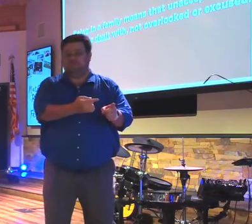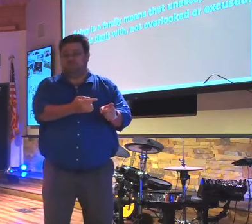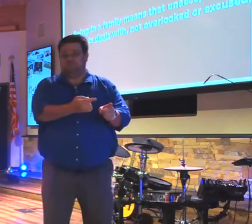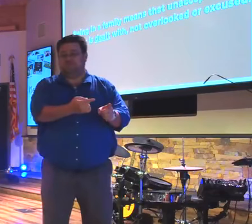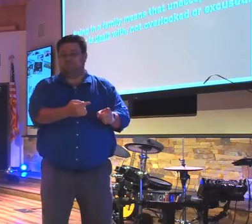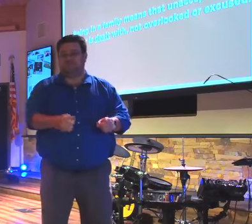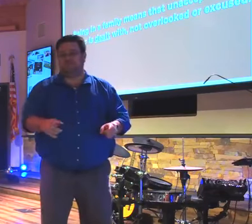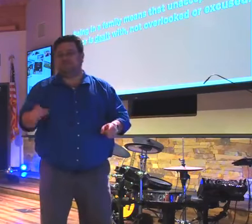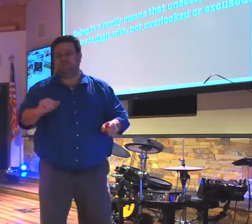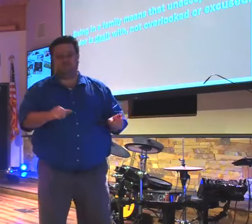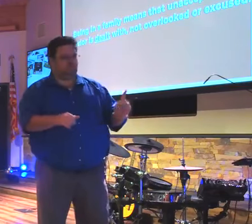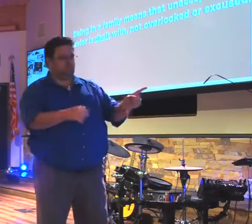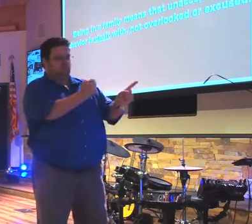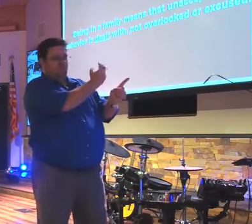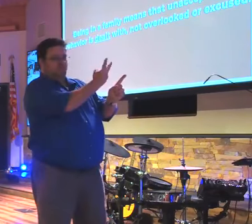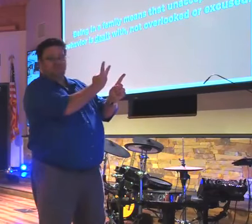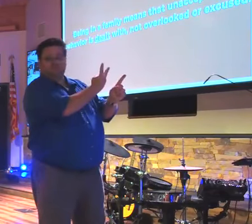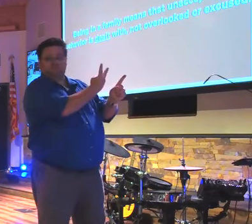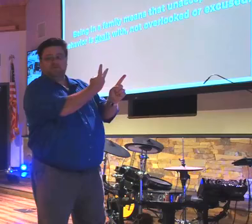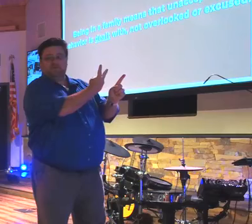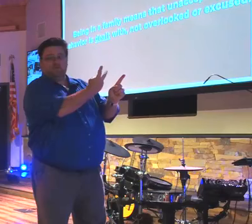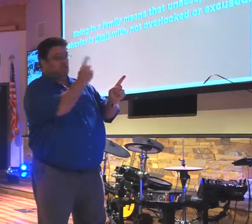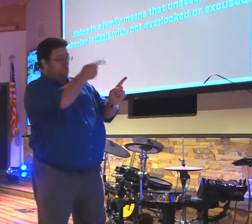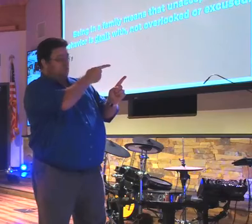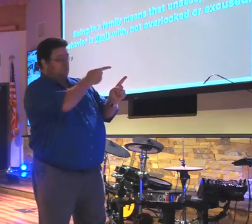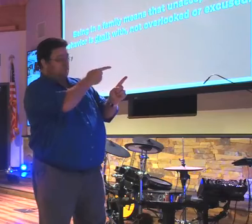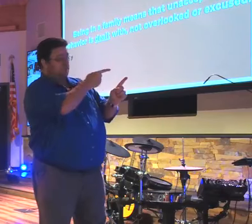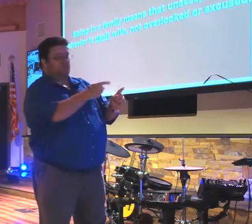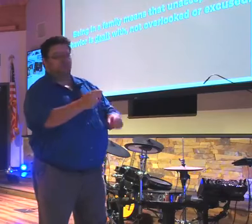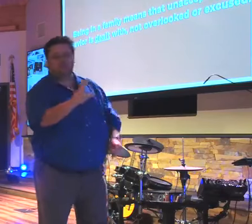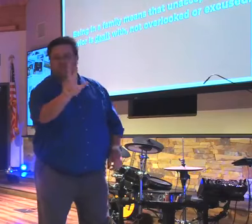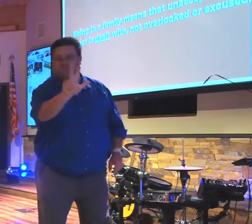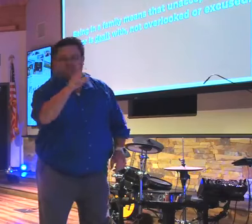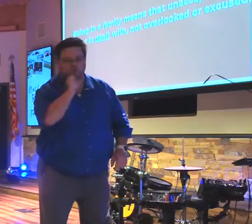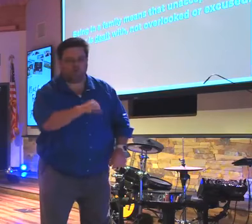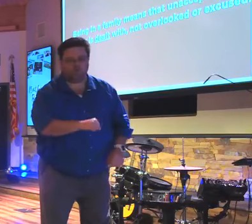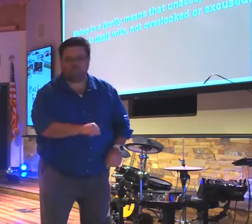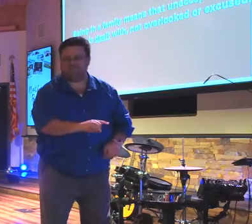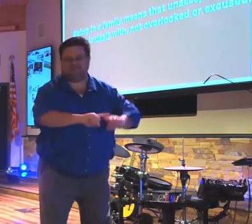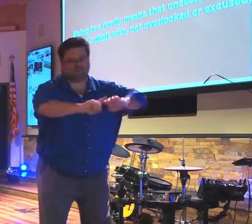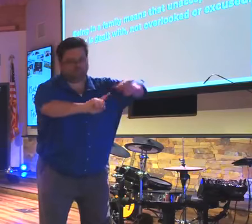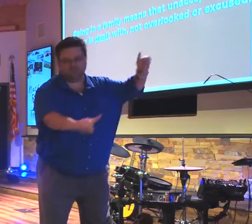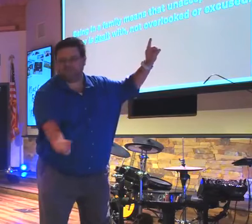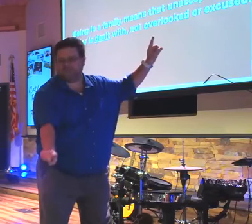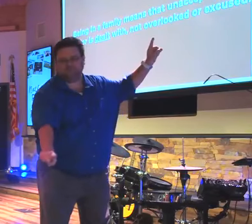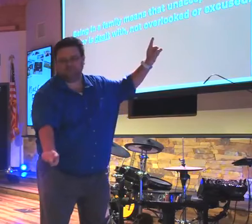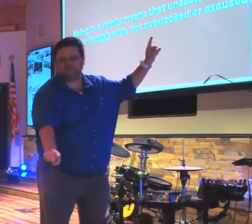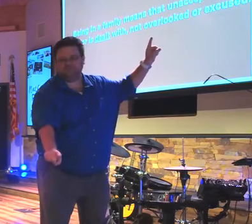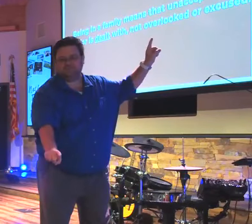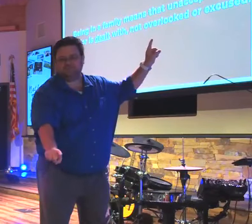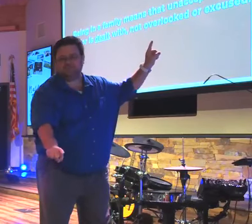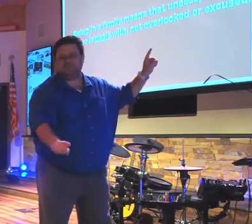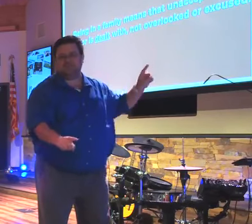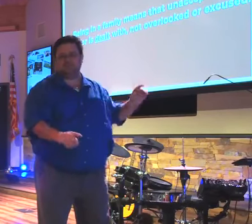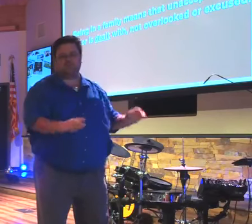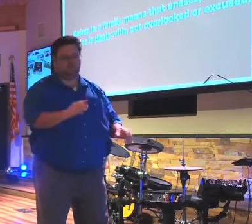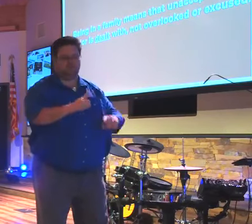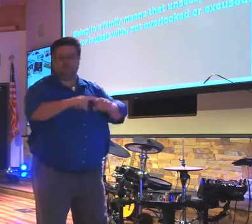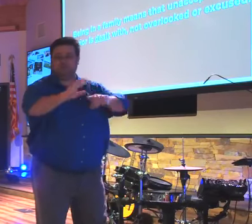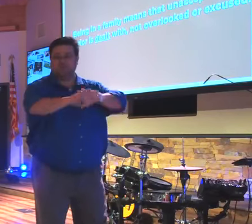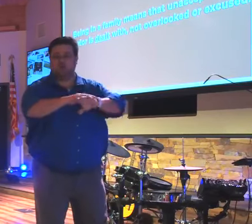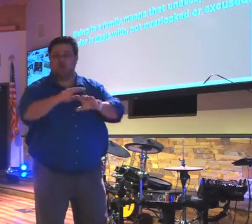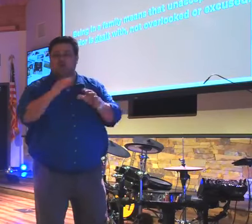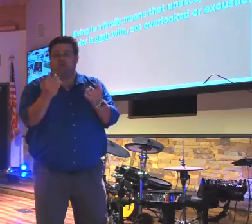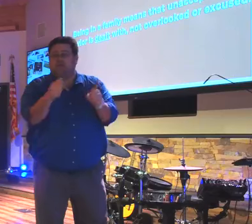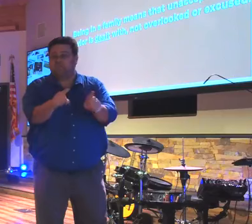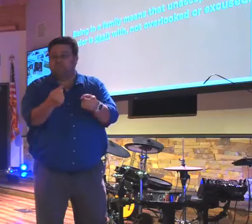a 3-year-old like a 12-year-old. You're not going to correct them the same way, right? It depends on the level of the offense that